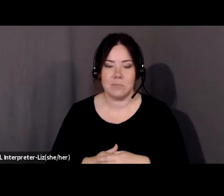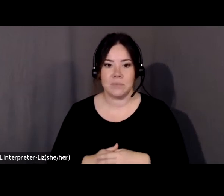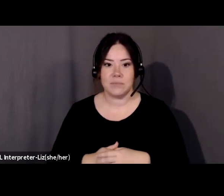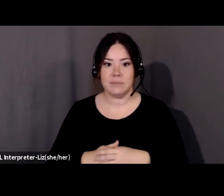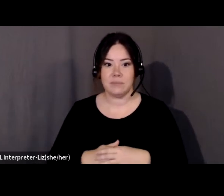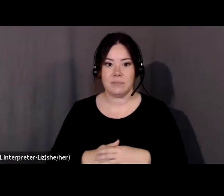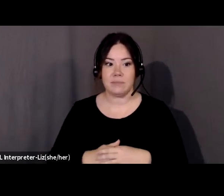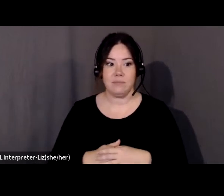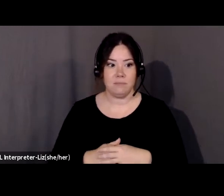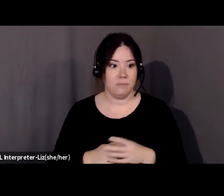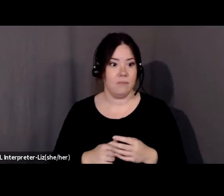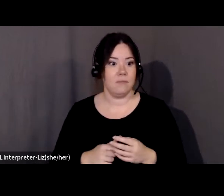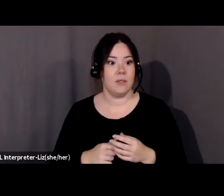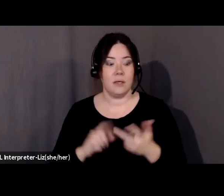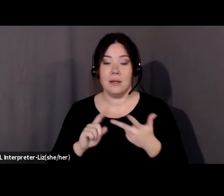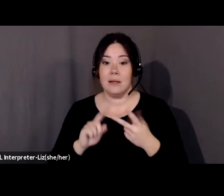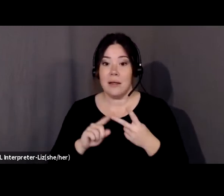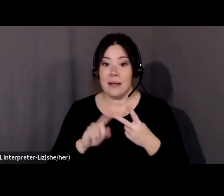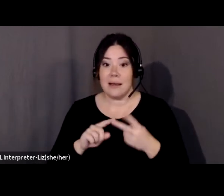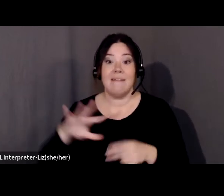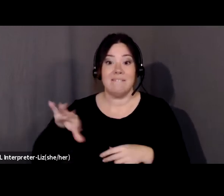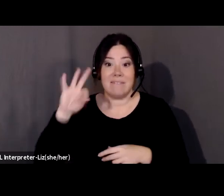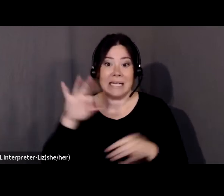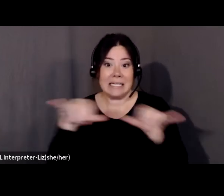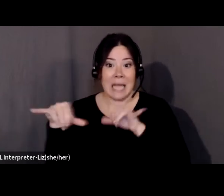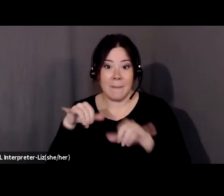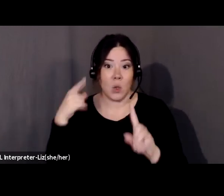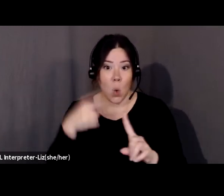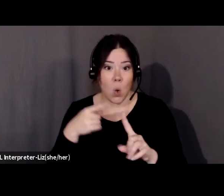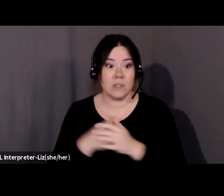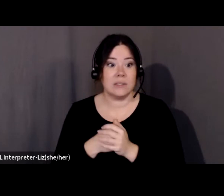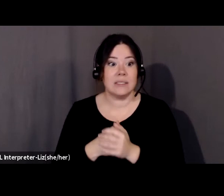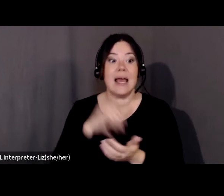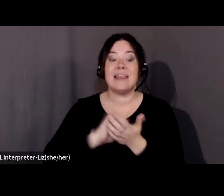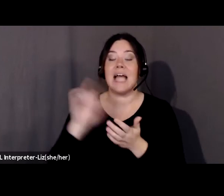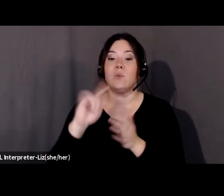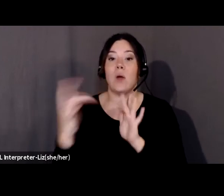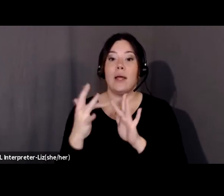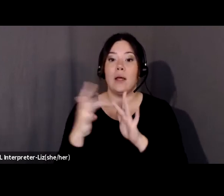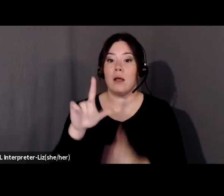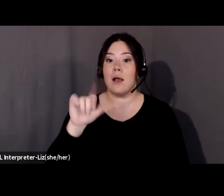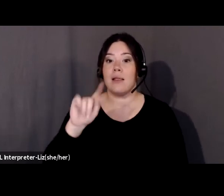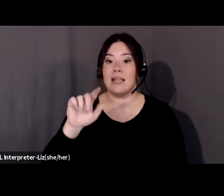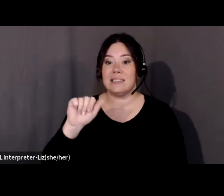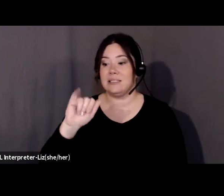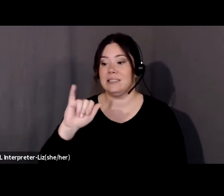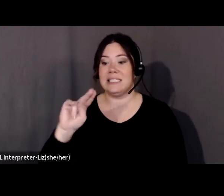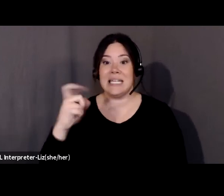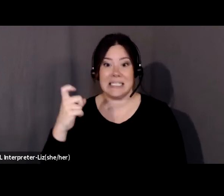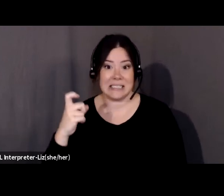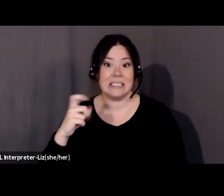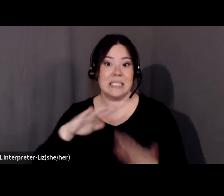Finding common goals, and this is where we had to reach out to the Latinx rural community members because